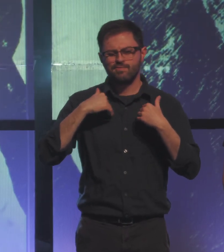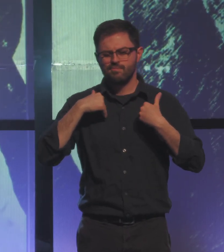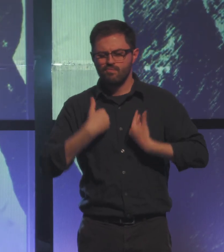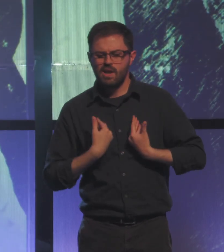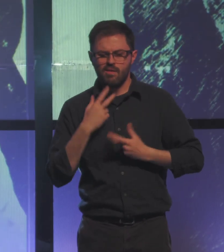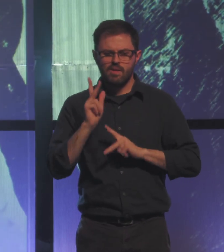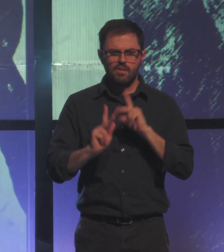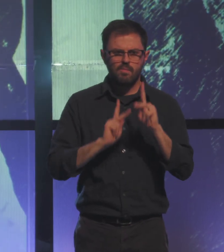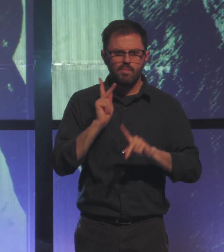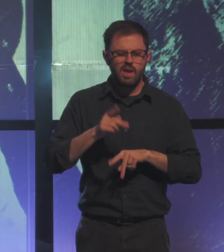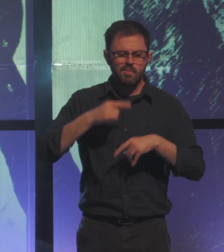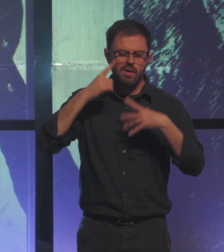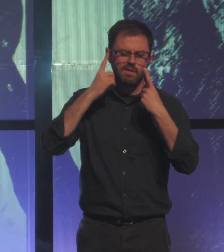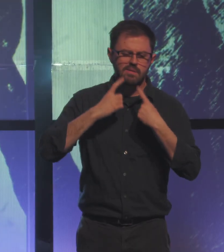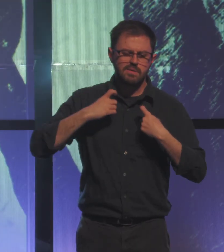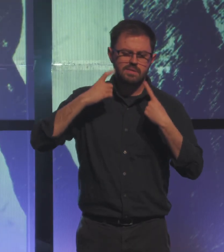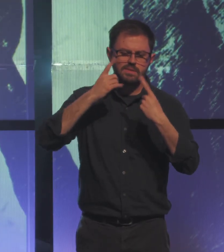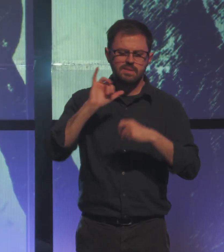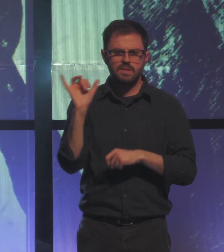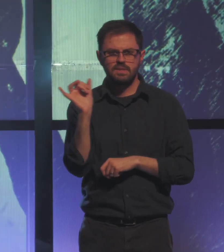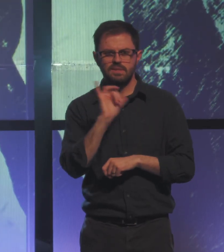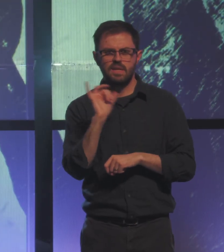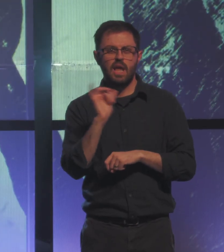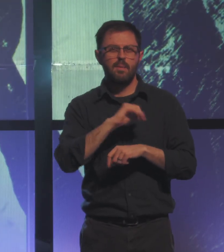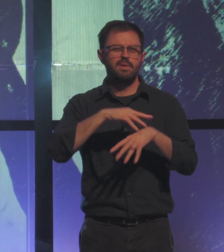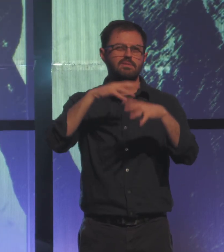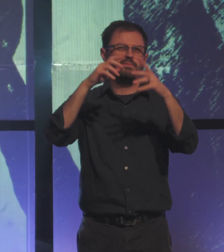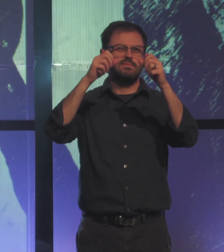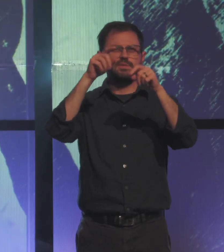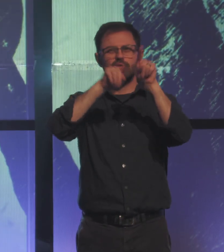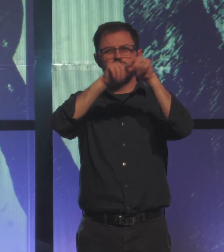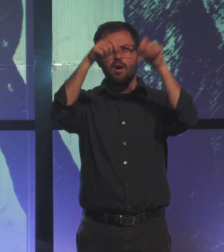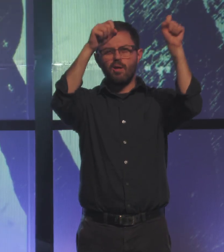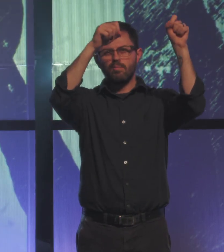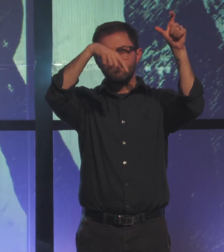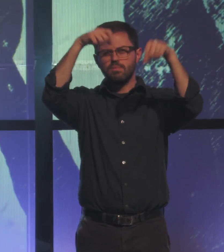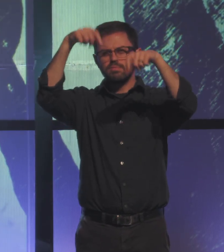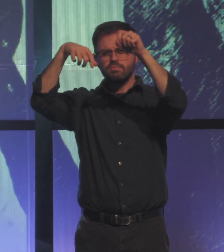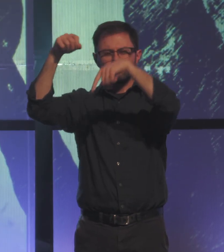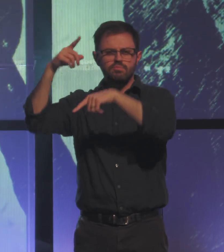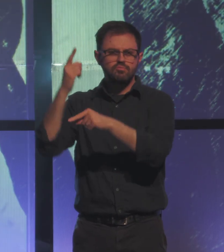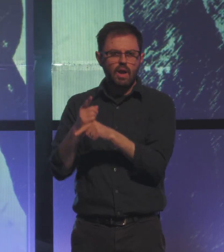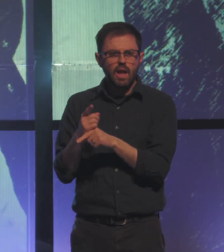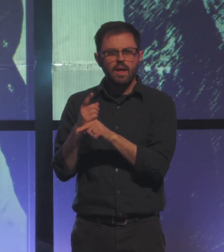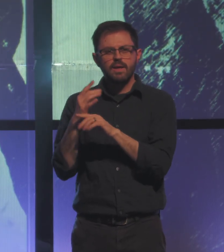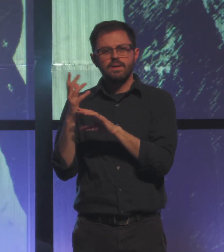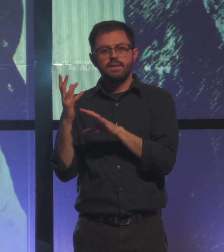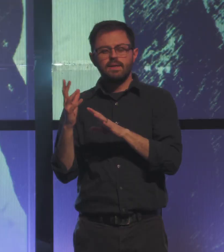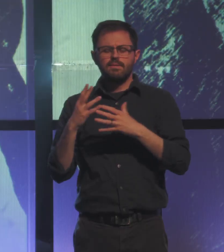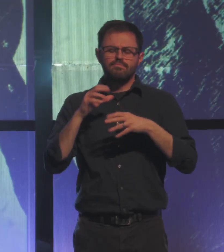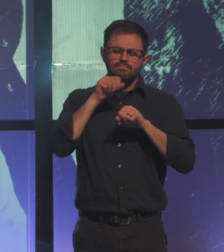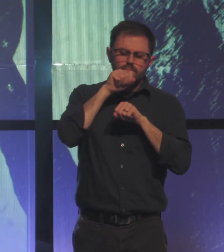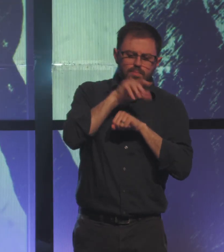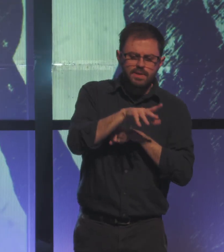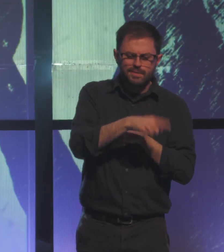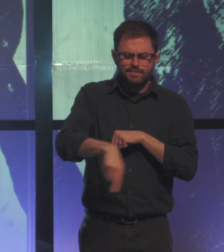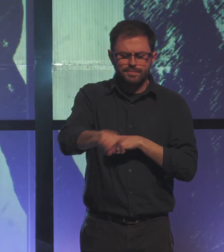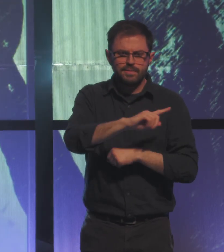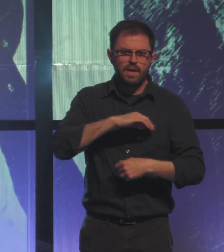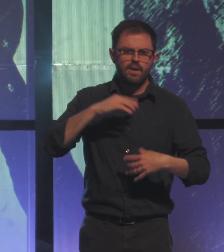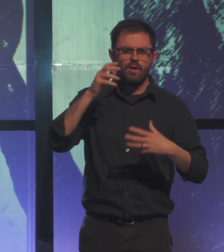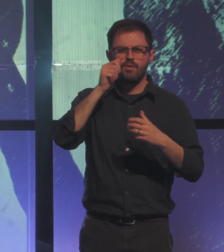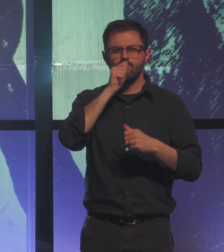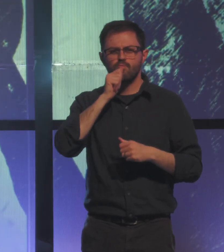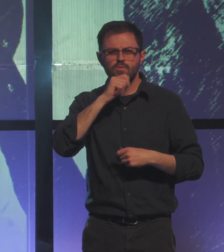pouring like a sky of falling stars. Blessed are the wounded ones in mourning, brave enough